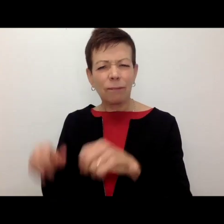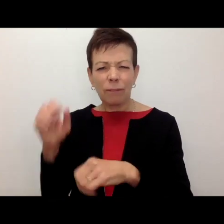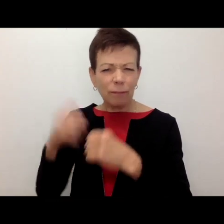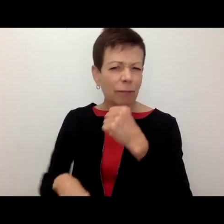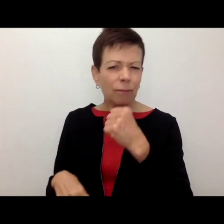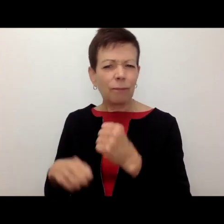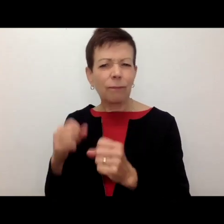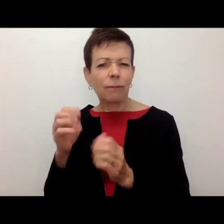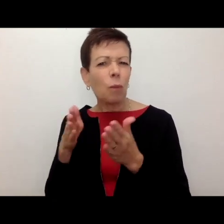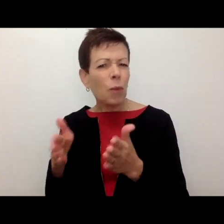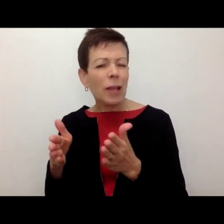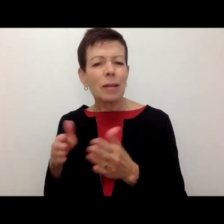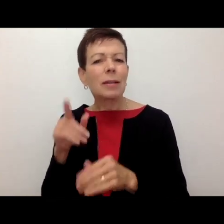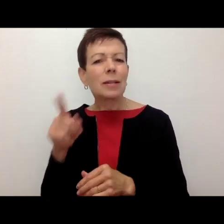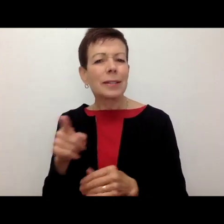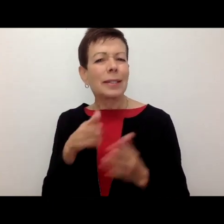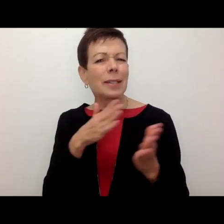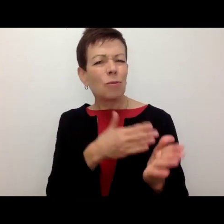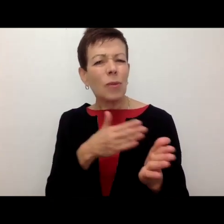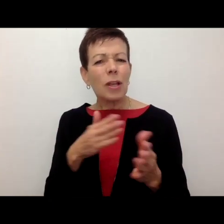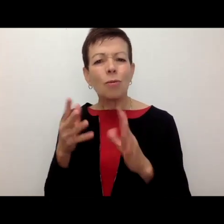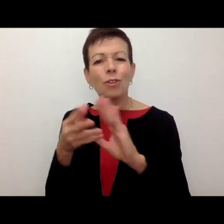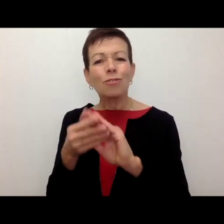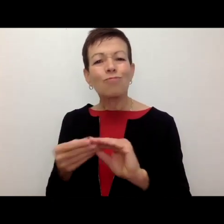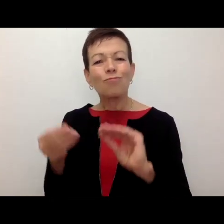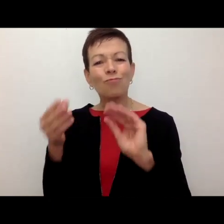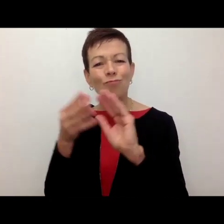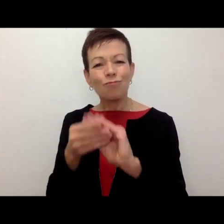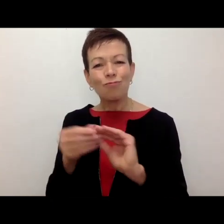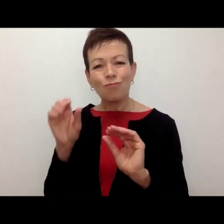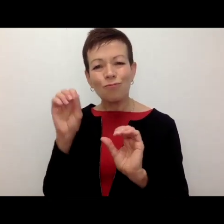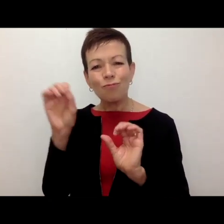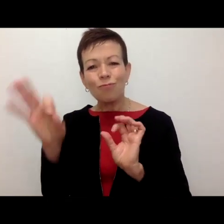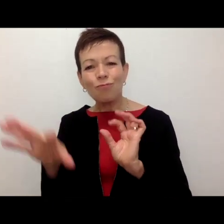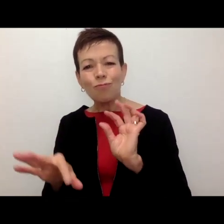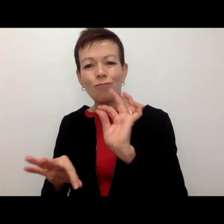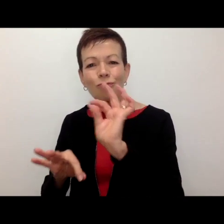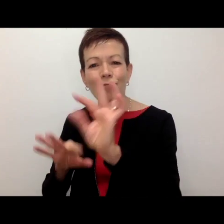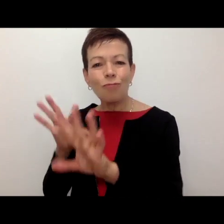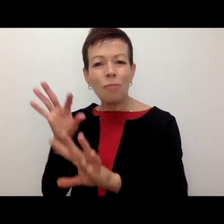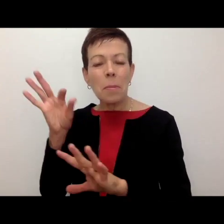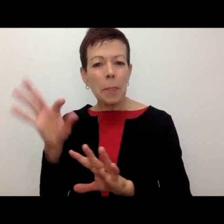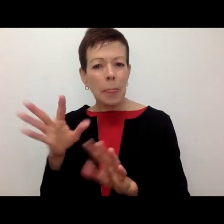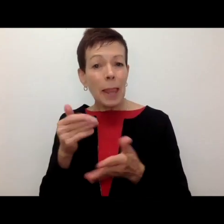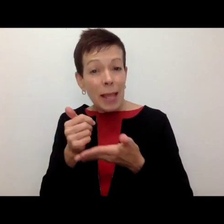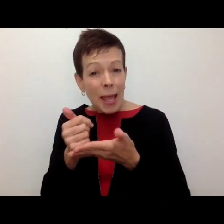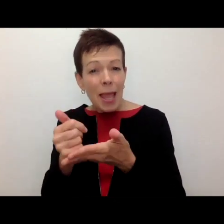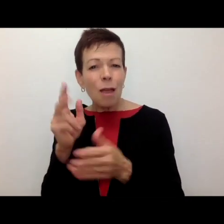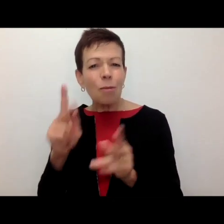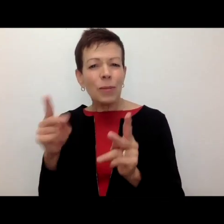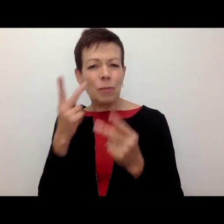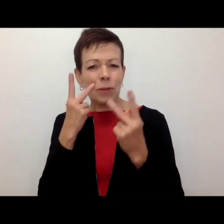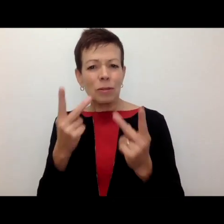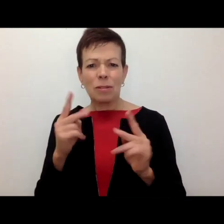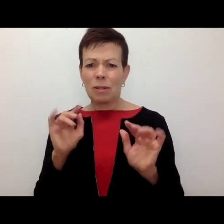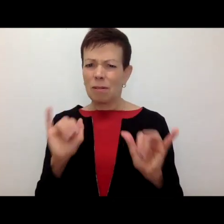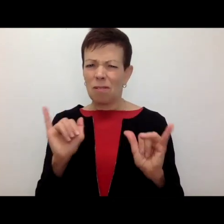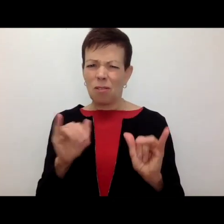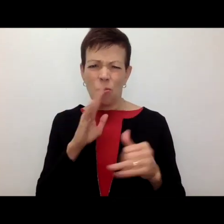teach, not in a harsh way ever, but through his ability to weave a narrative, he could help people to see,